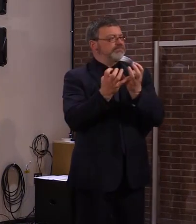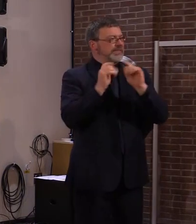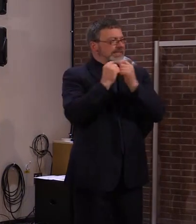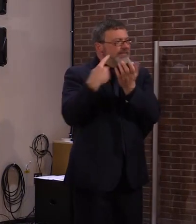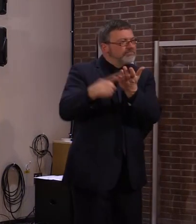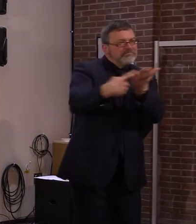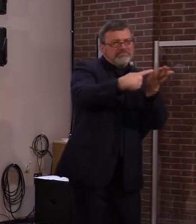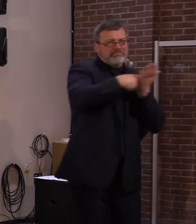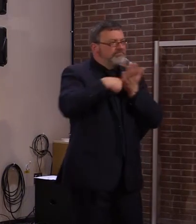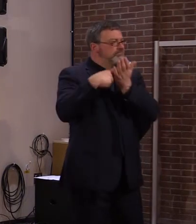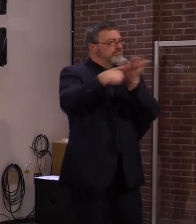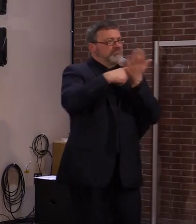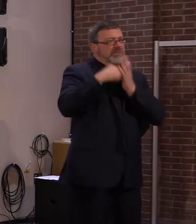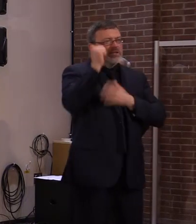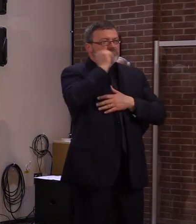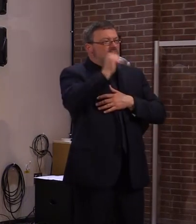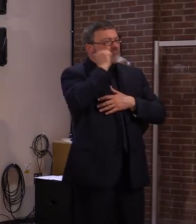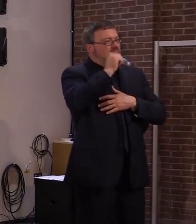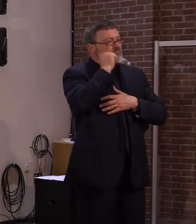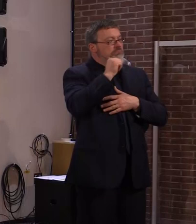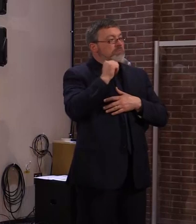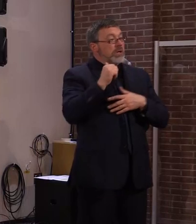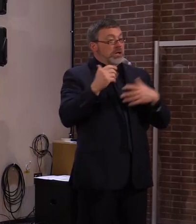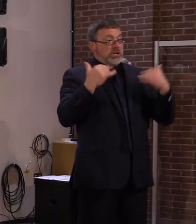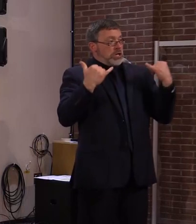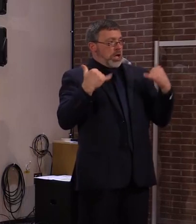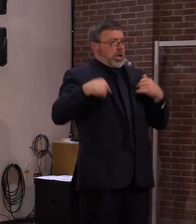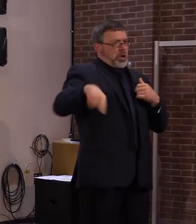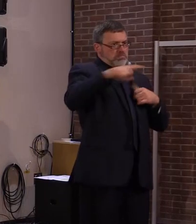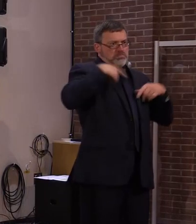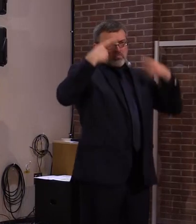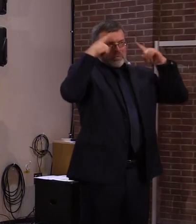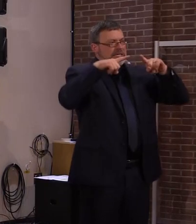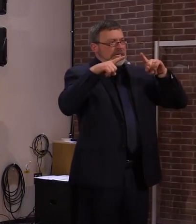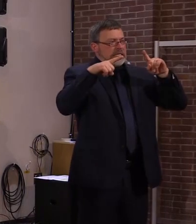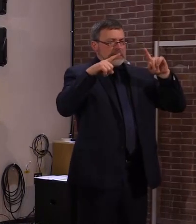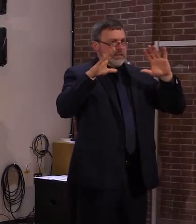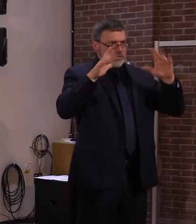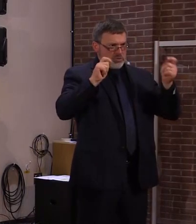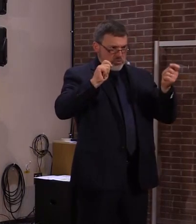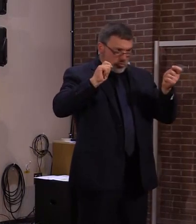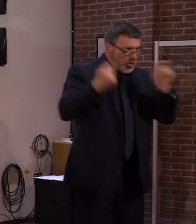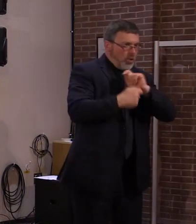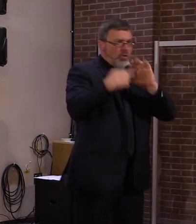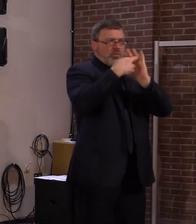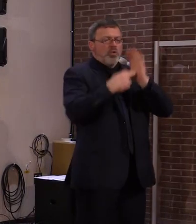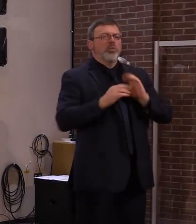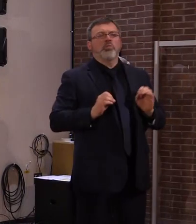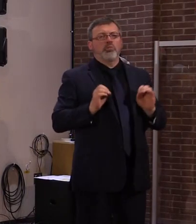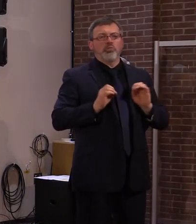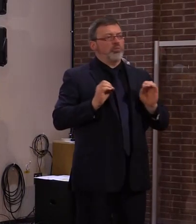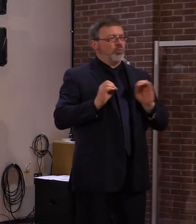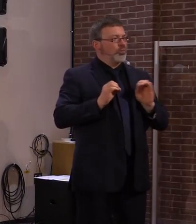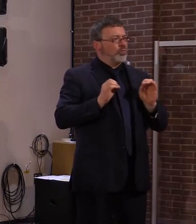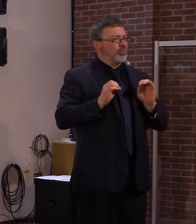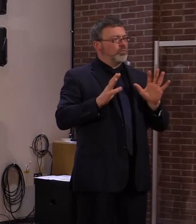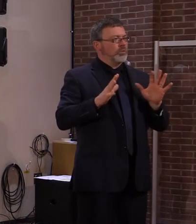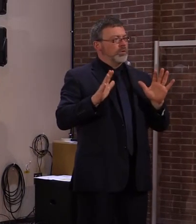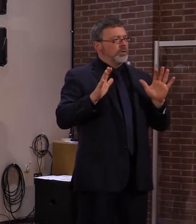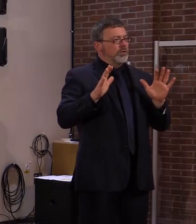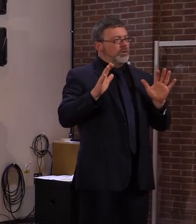at this point in time, we don't believe we're at that stage, but we want to be prepared if that does happen, and we are prepared.